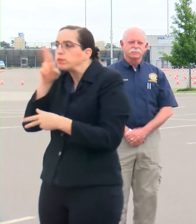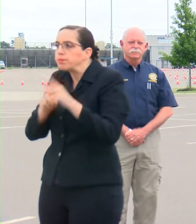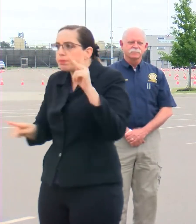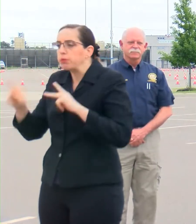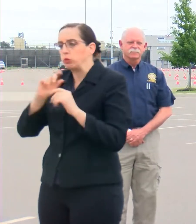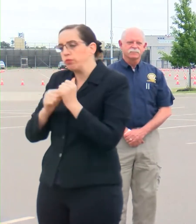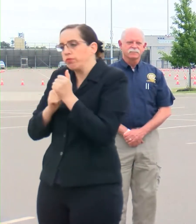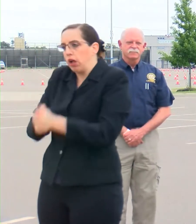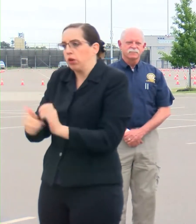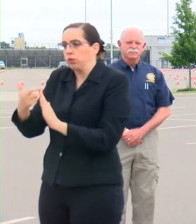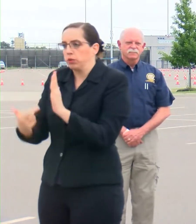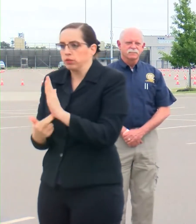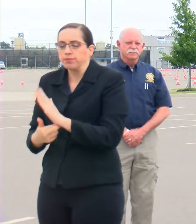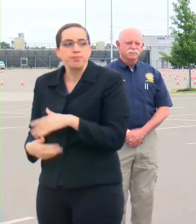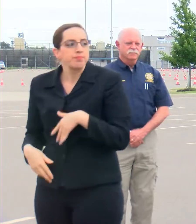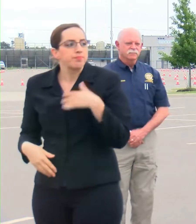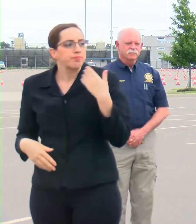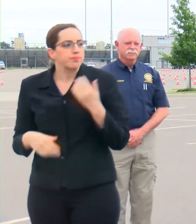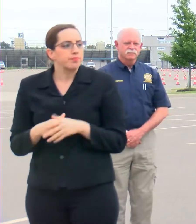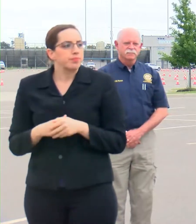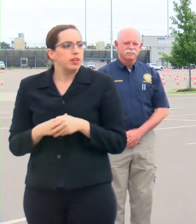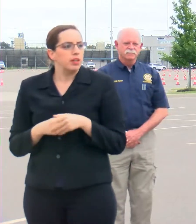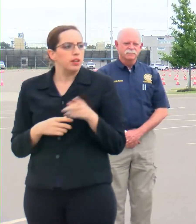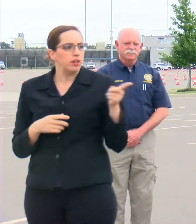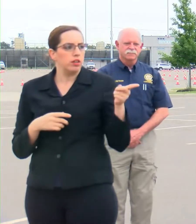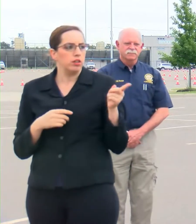the mask issue?